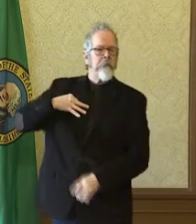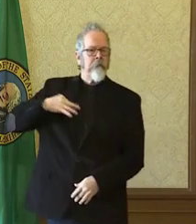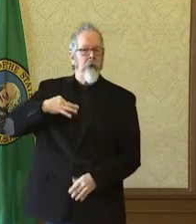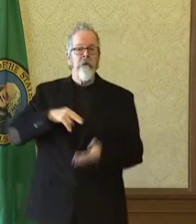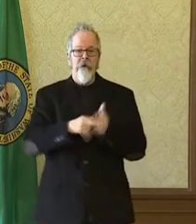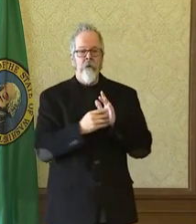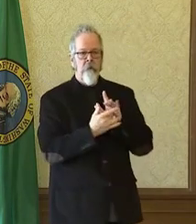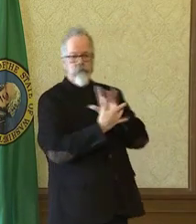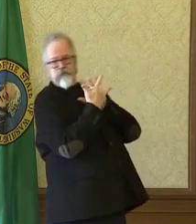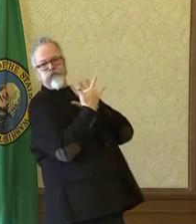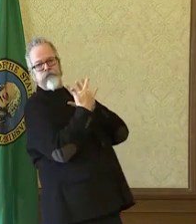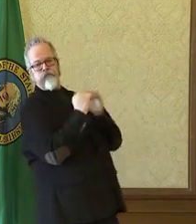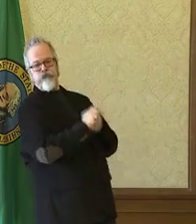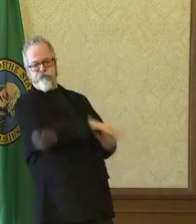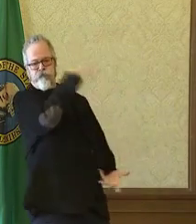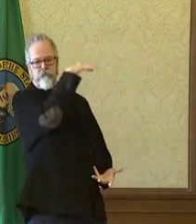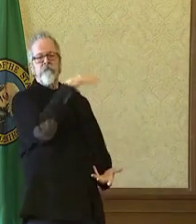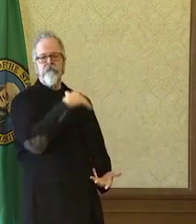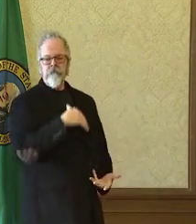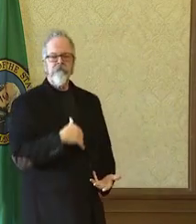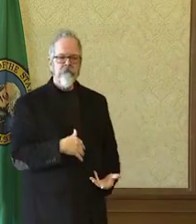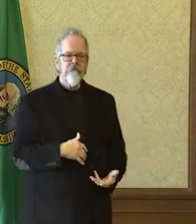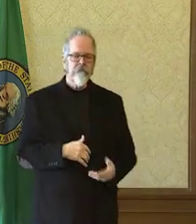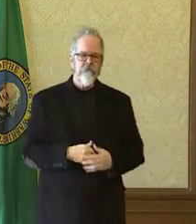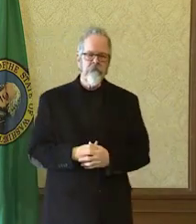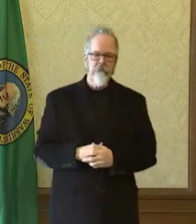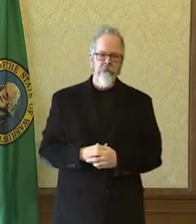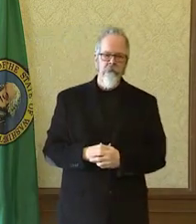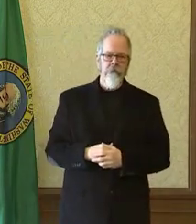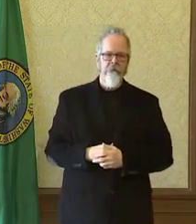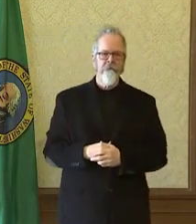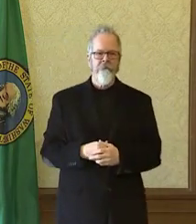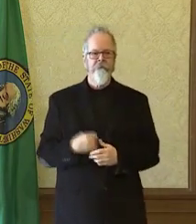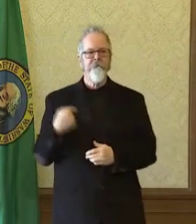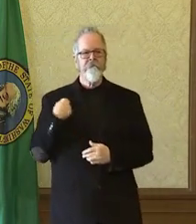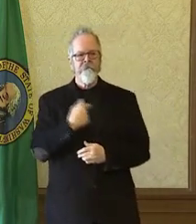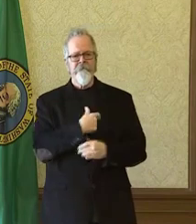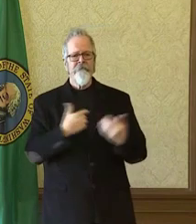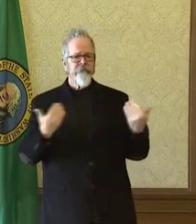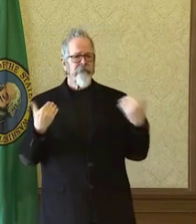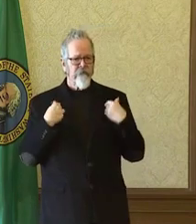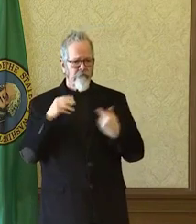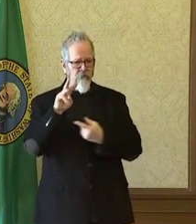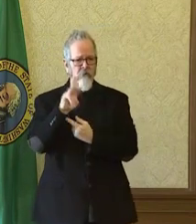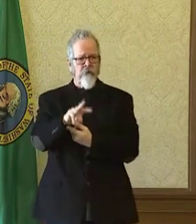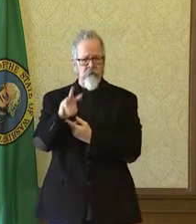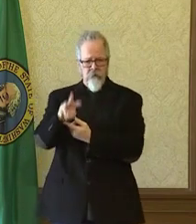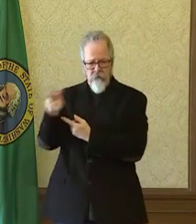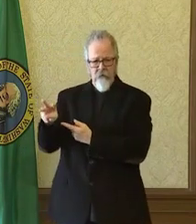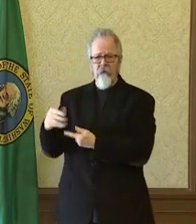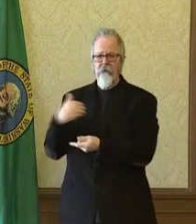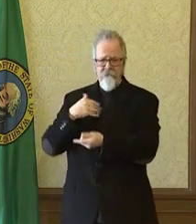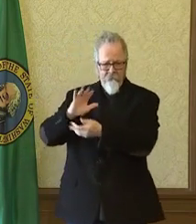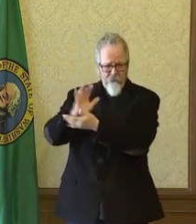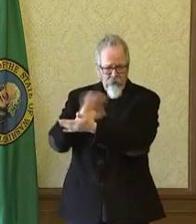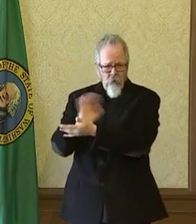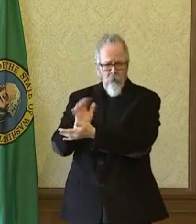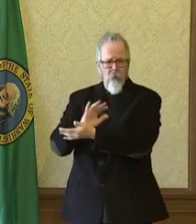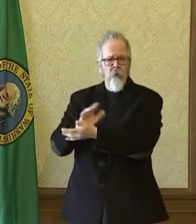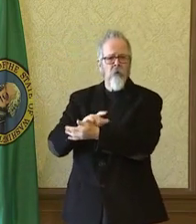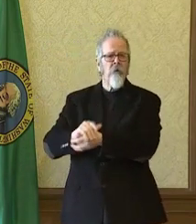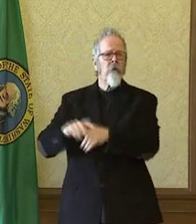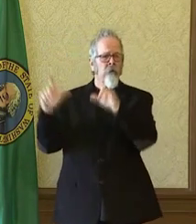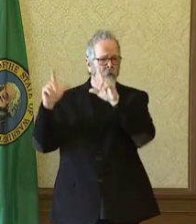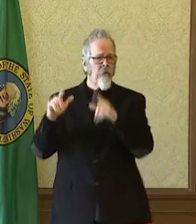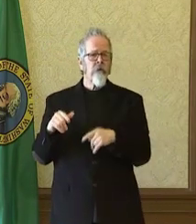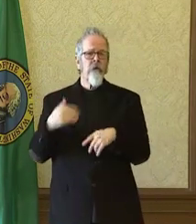message is the more prepared you are and use our checklists and understand what you need when you apply, the